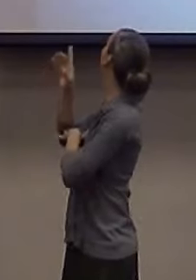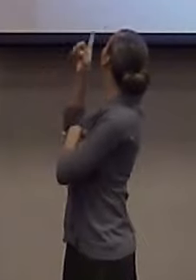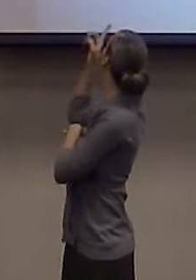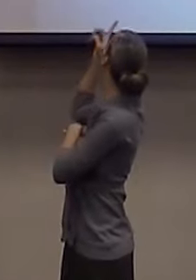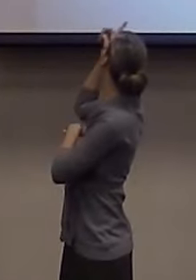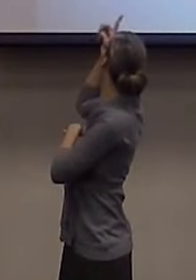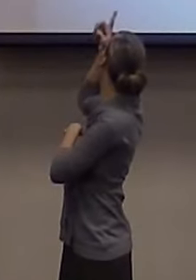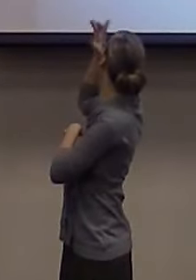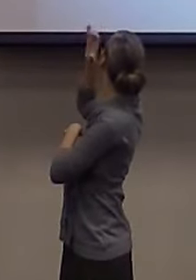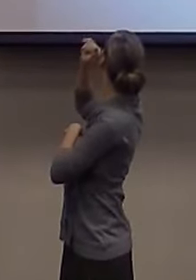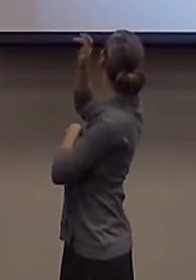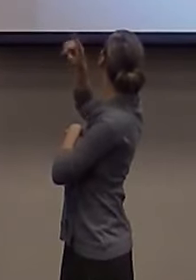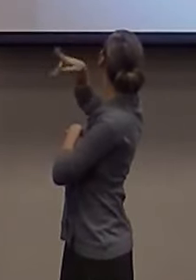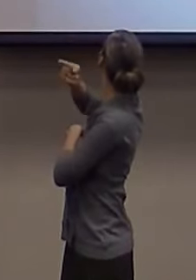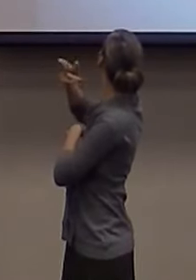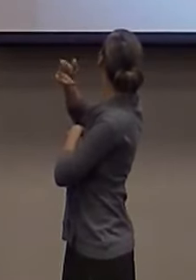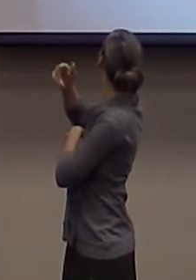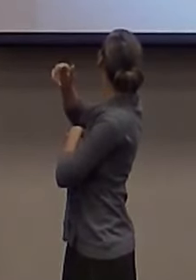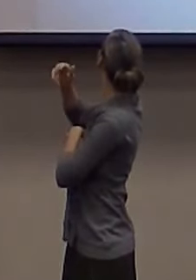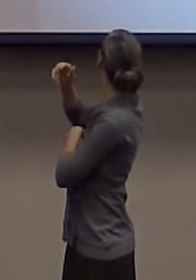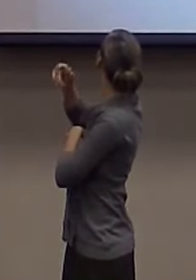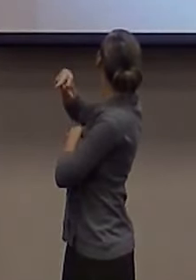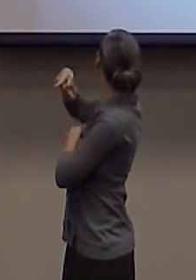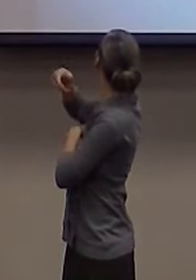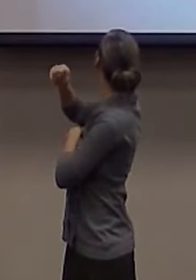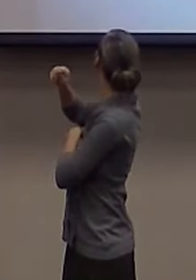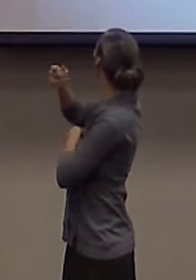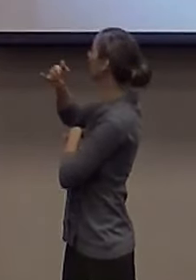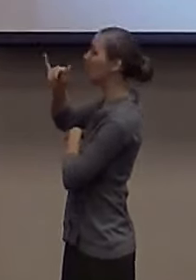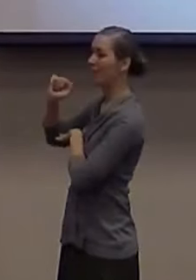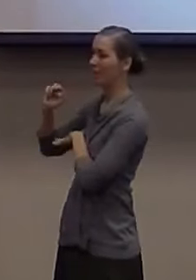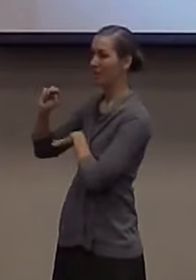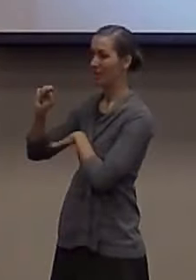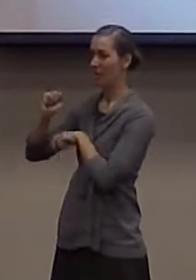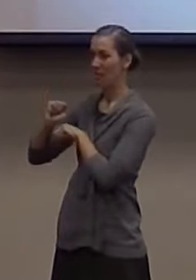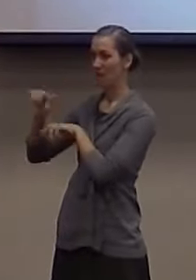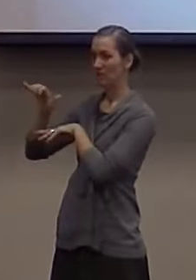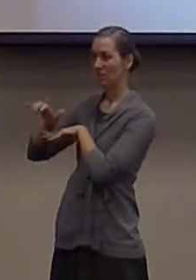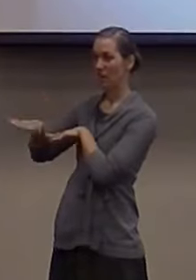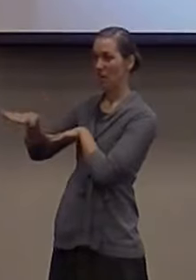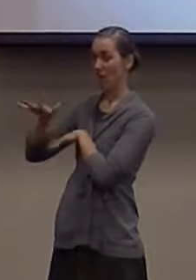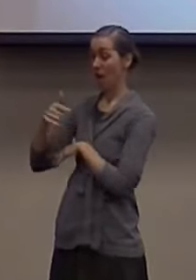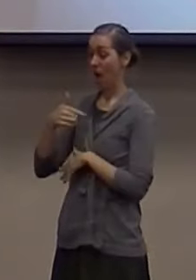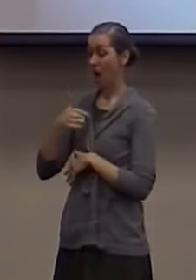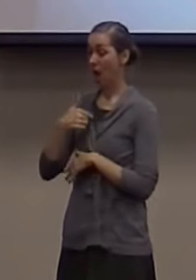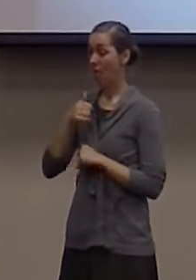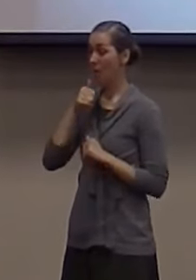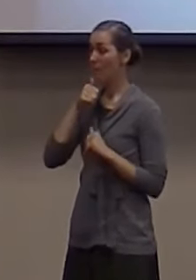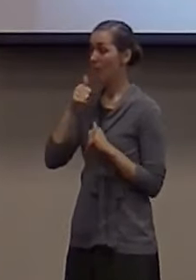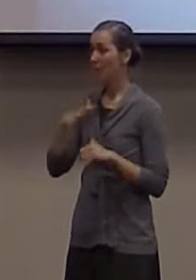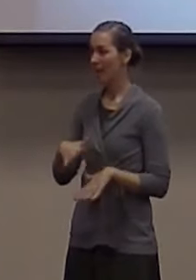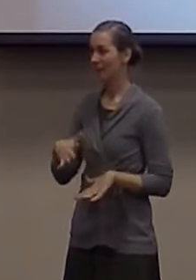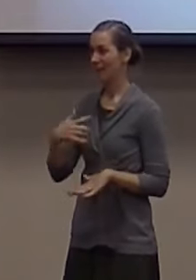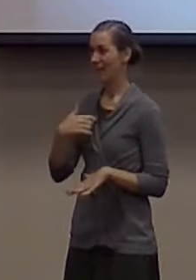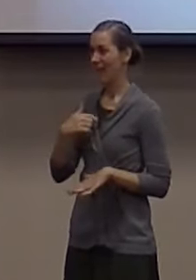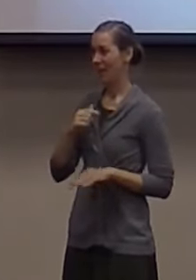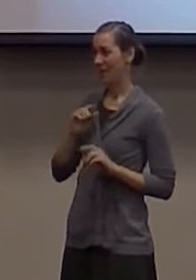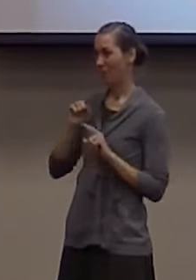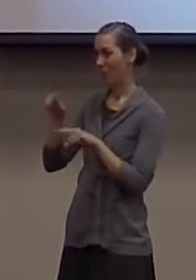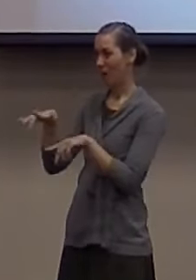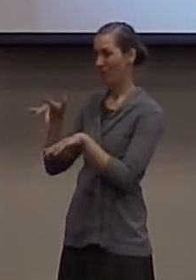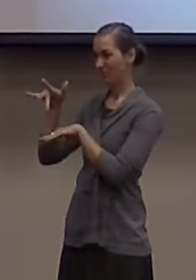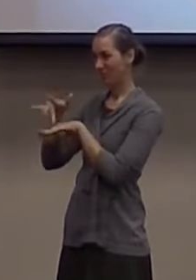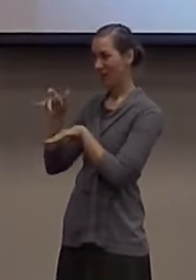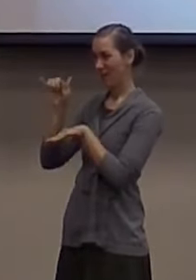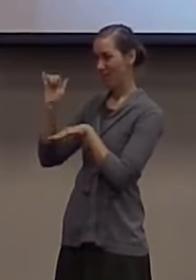Slovakia through Ukraine and into Romania. I was blessed to actually go there in Slovakia, and was part of the Tatra Mountains, or part of